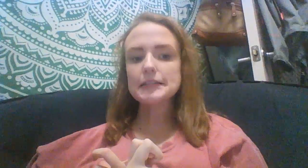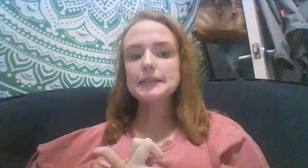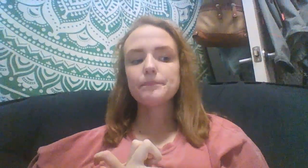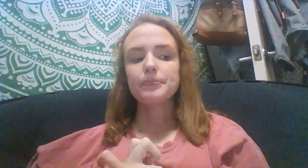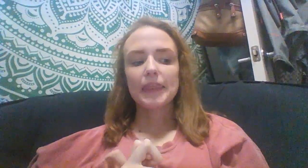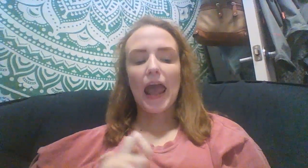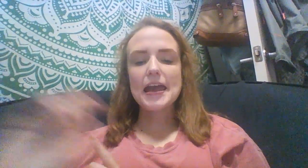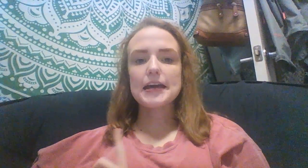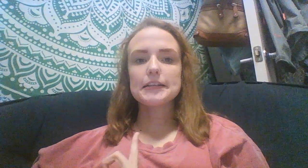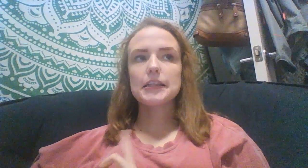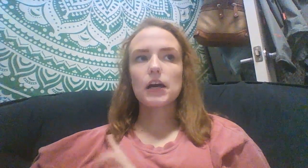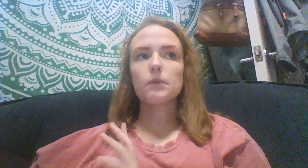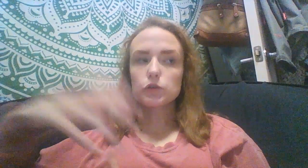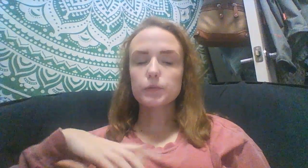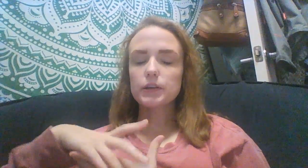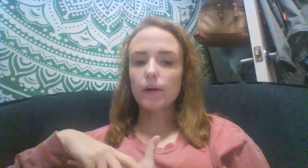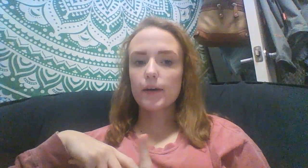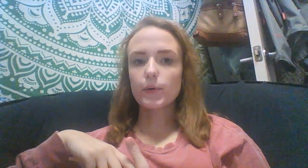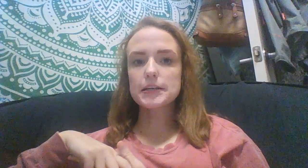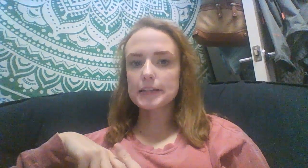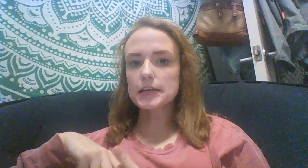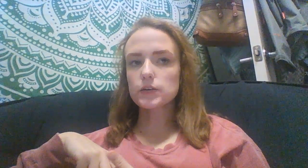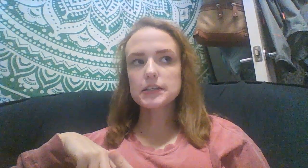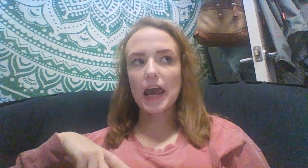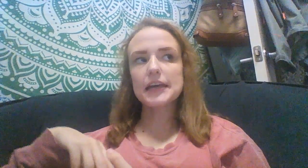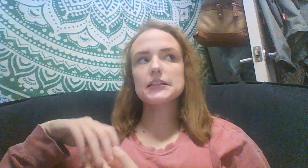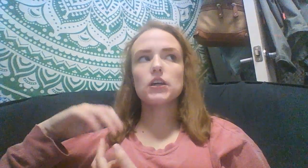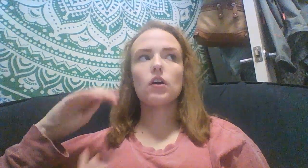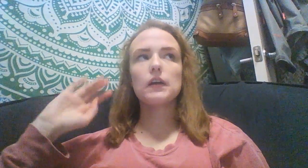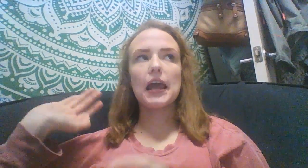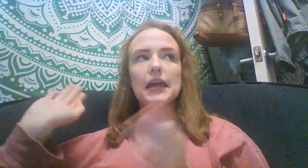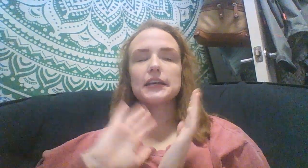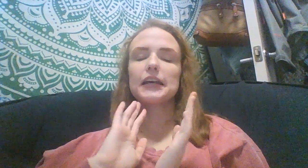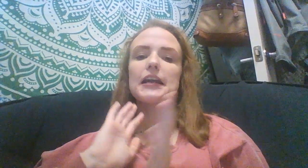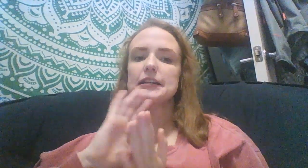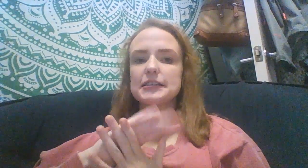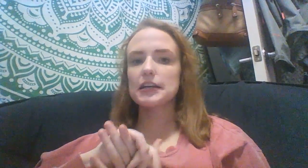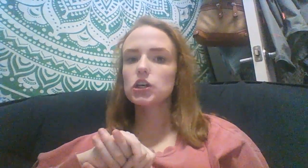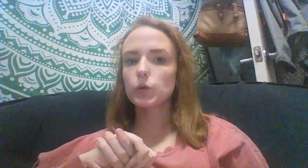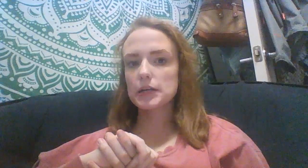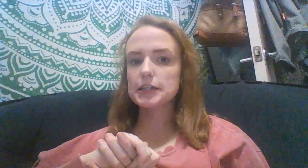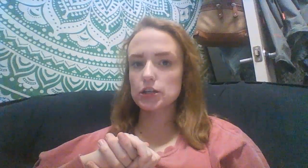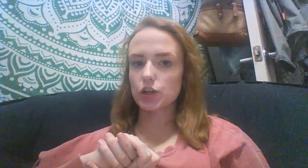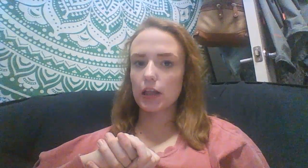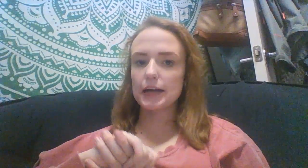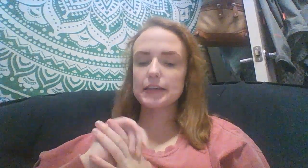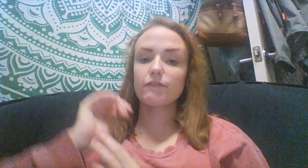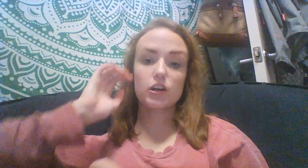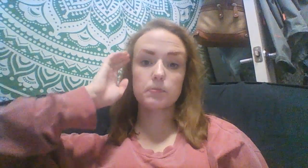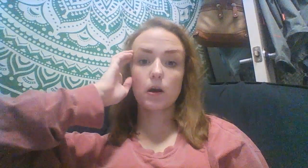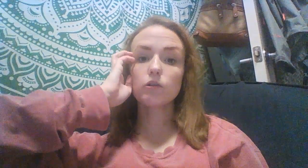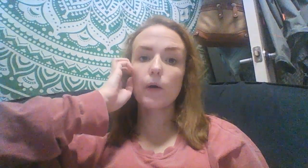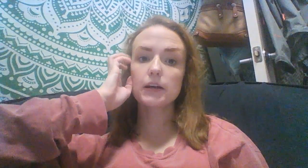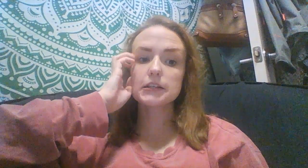experience, and there are multiple different FYEs that you could take. It's like an extended orientation class that freshmen are required to